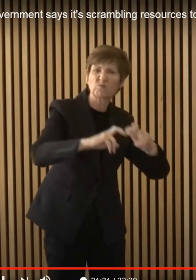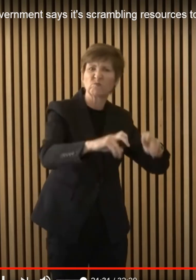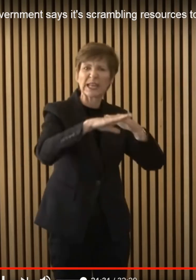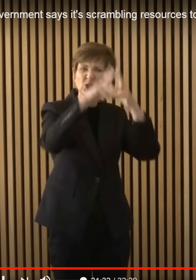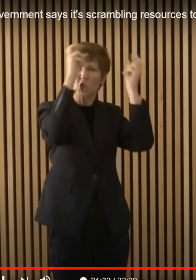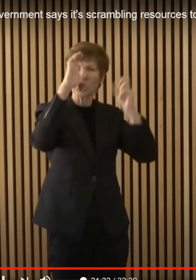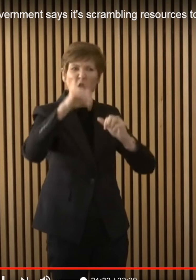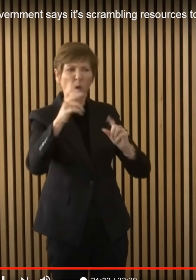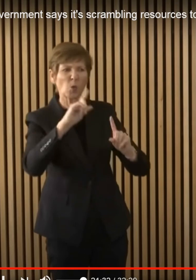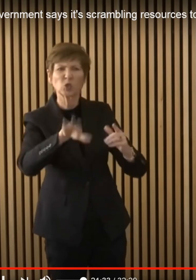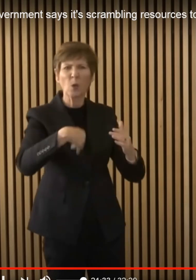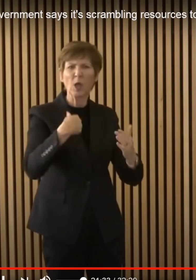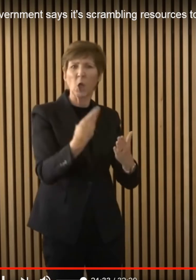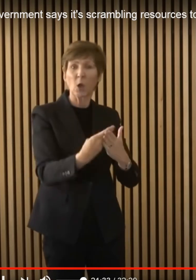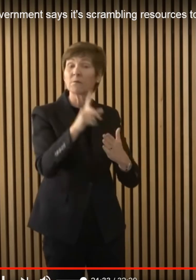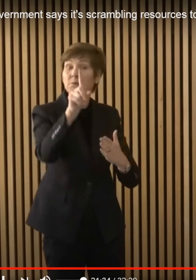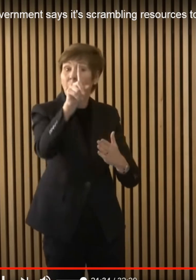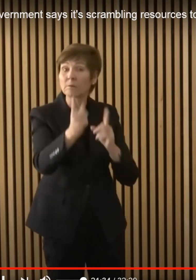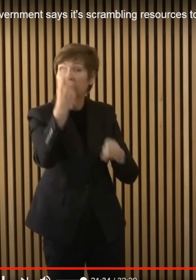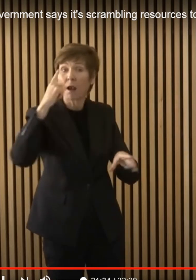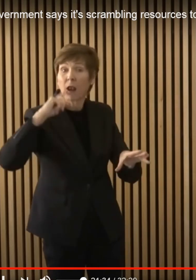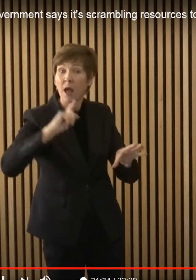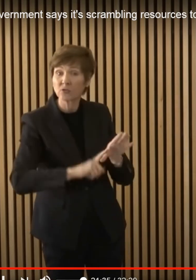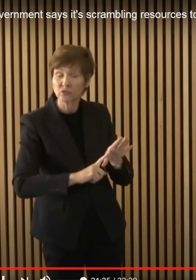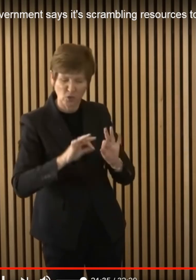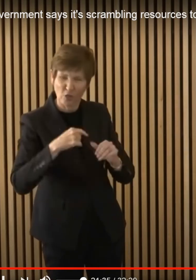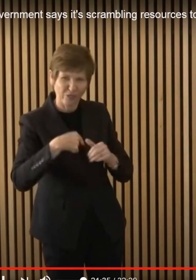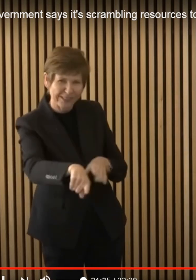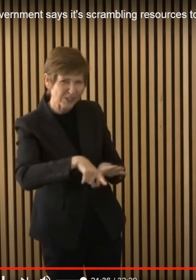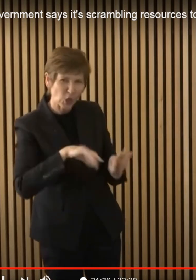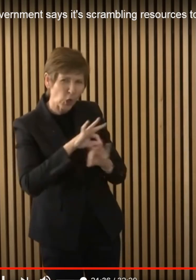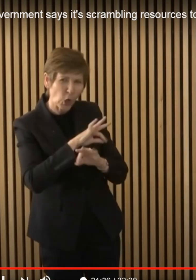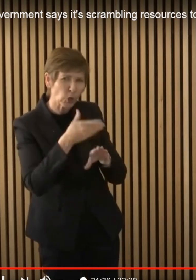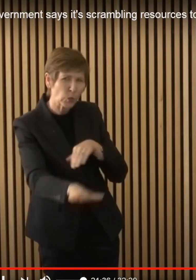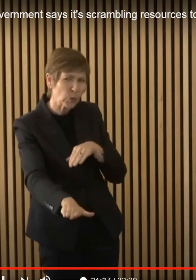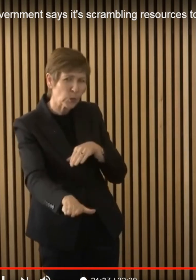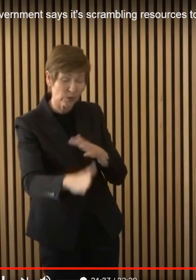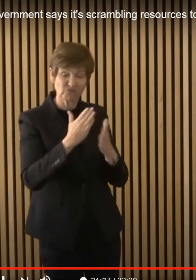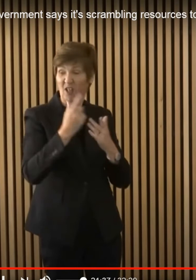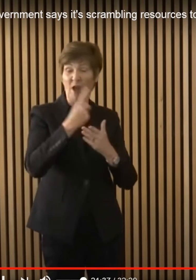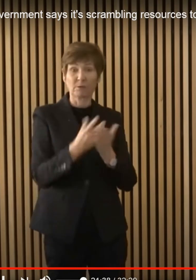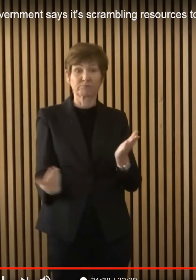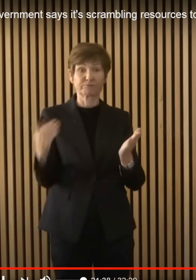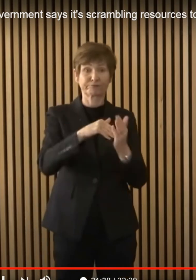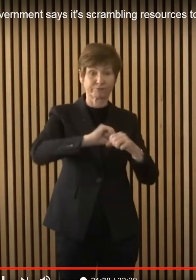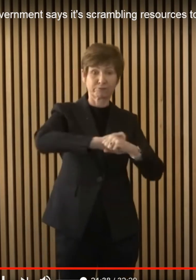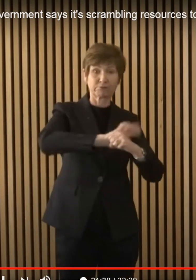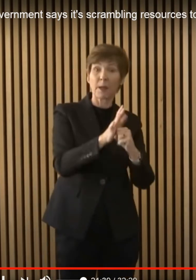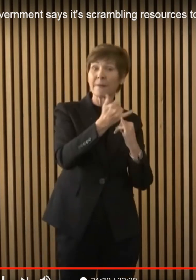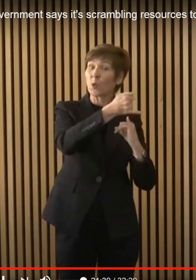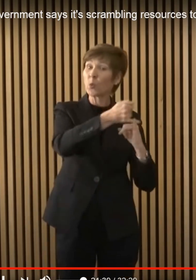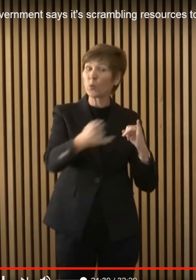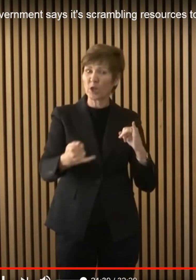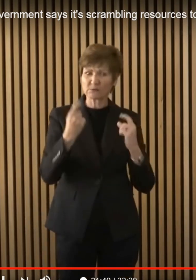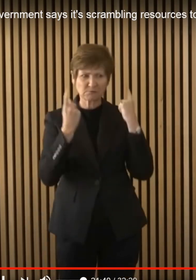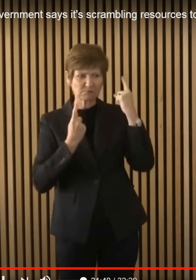think, for everybody to recognise that the best and strongest defence is to